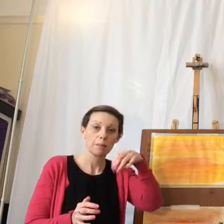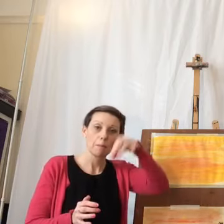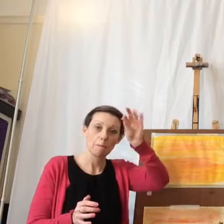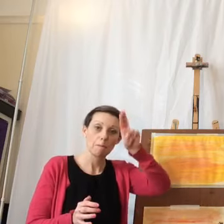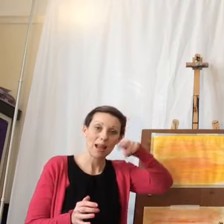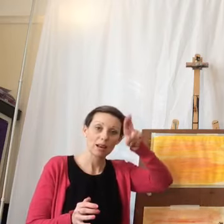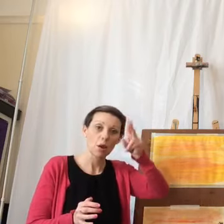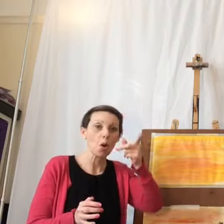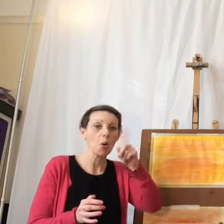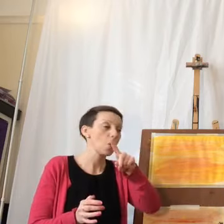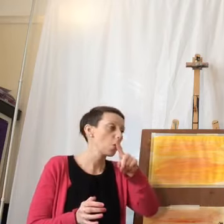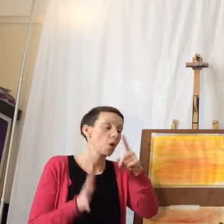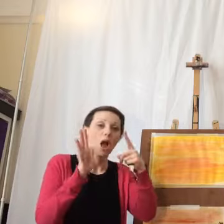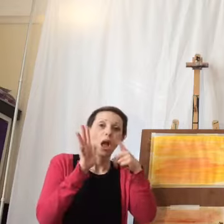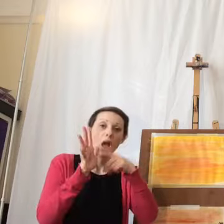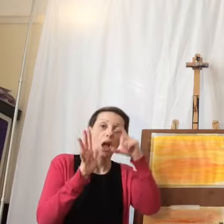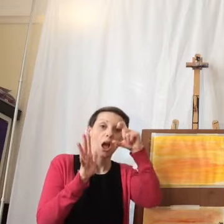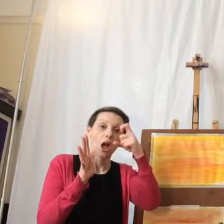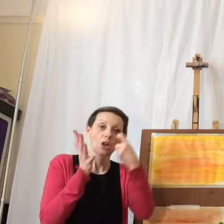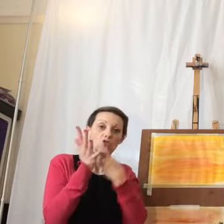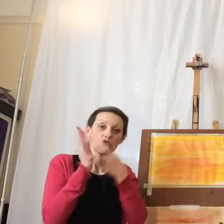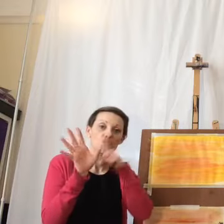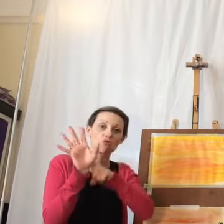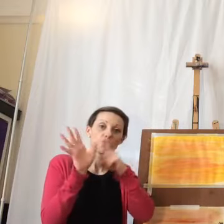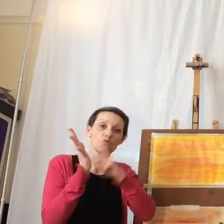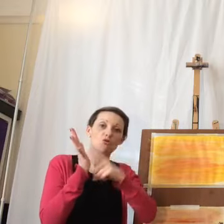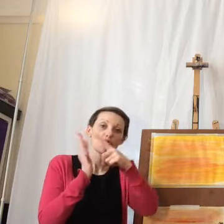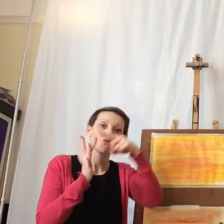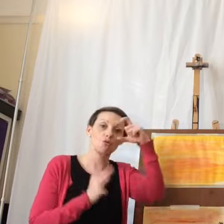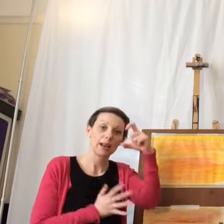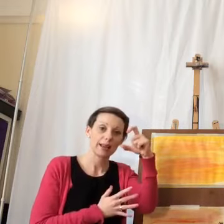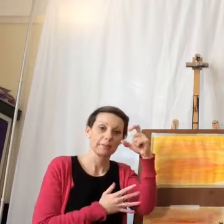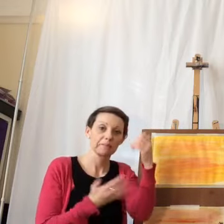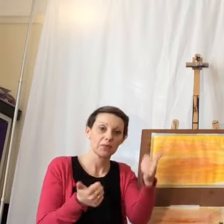But not just plain water, because it doesn't show up.